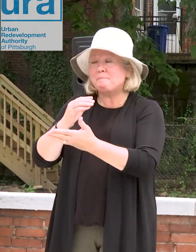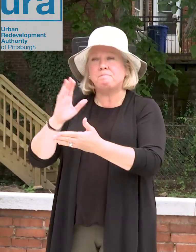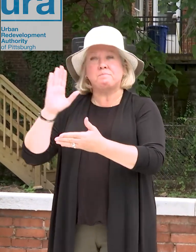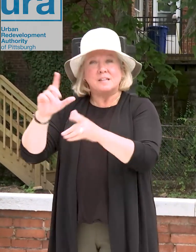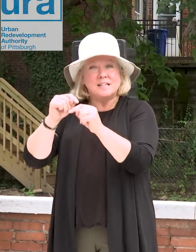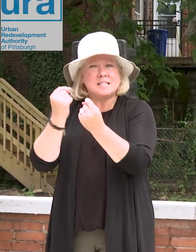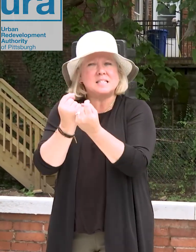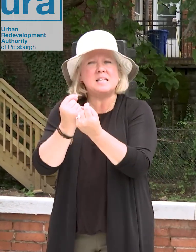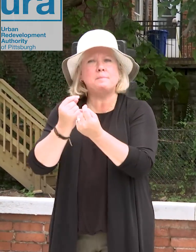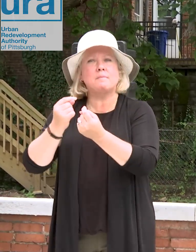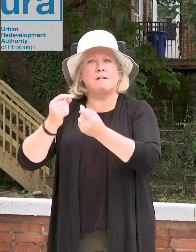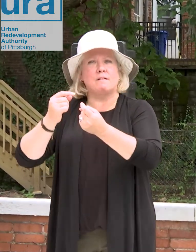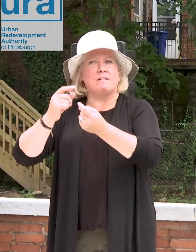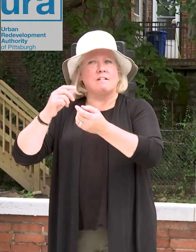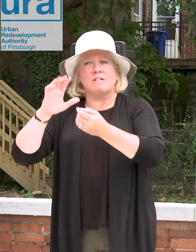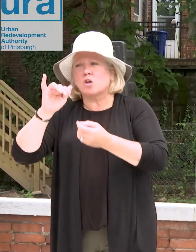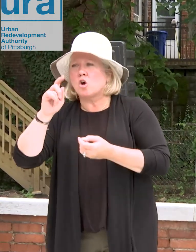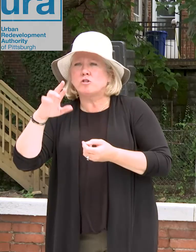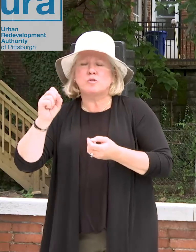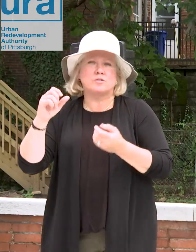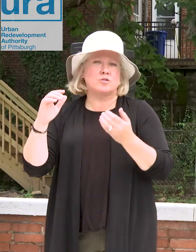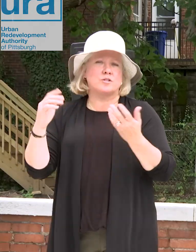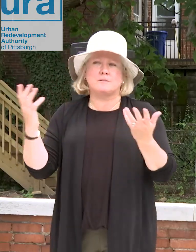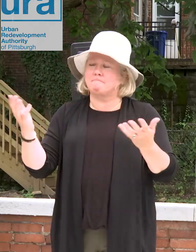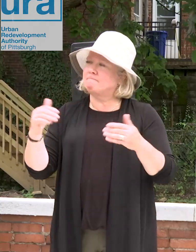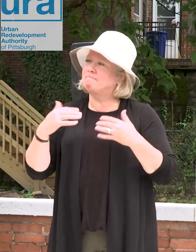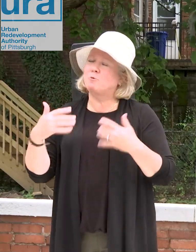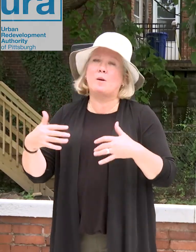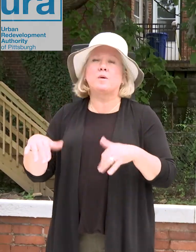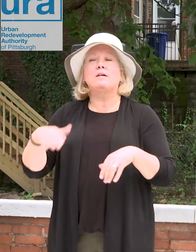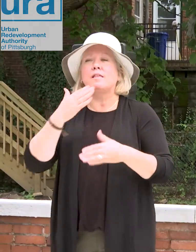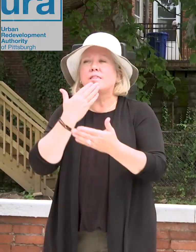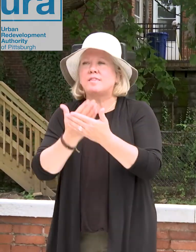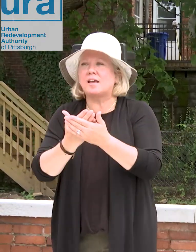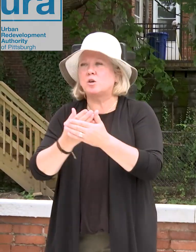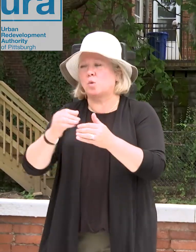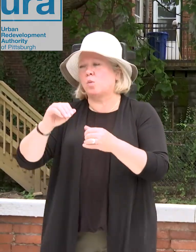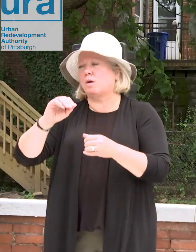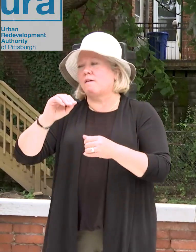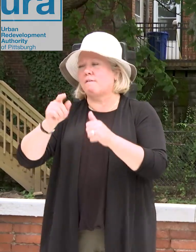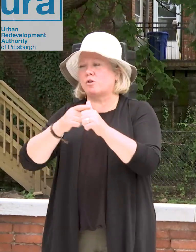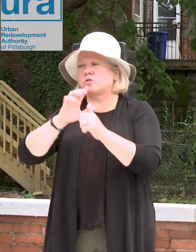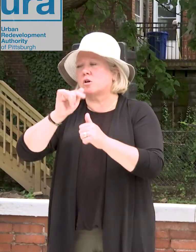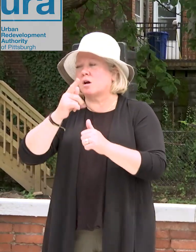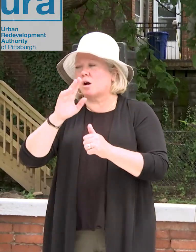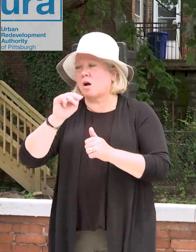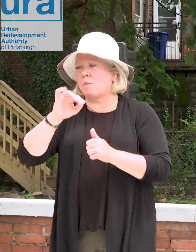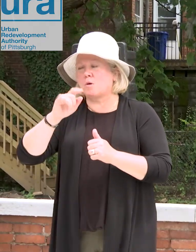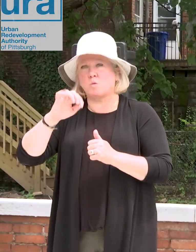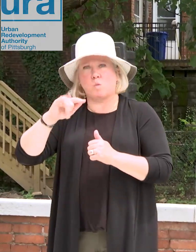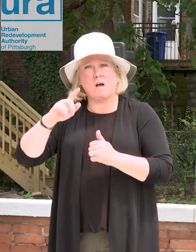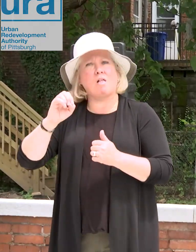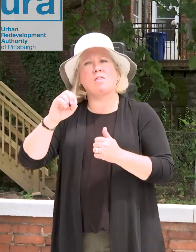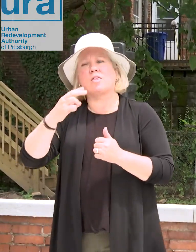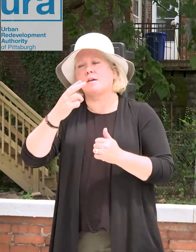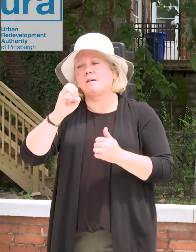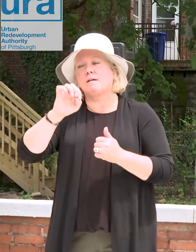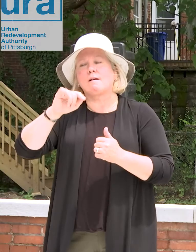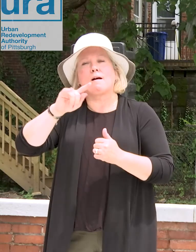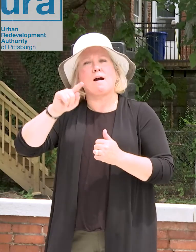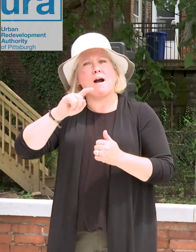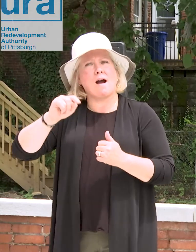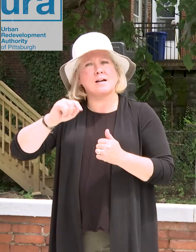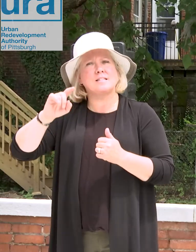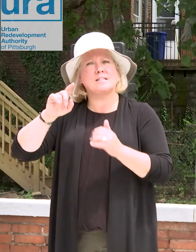about and the partners. So I again want to thank our funders, Dollar Bank, First Commonwealth, Neighborhood Allies, and the Heinz Endowments who have made this